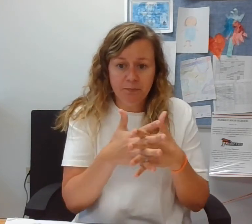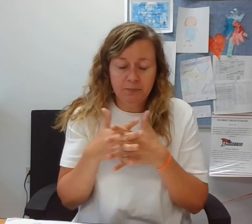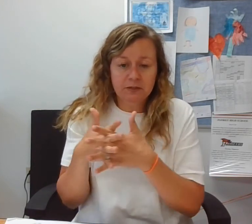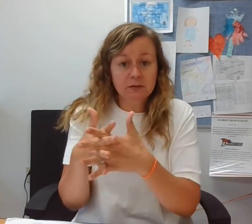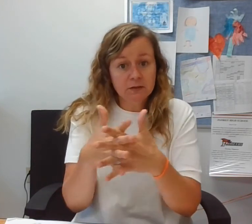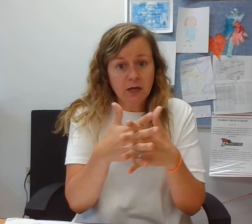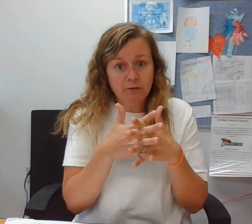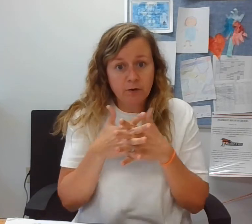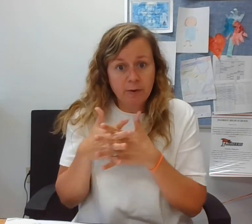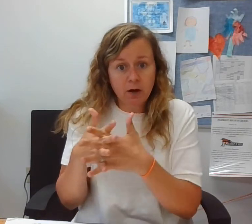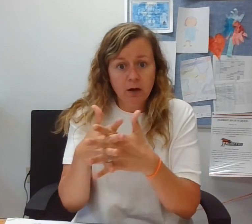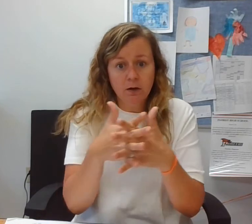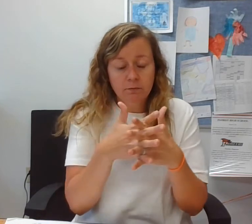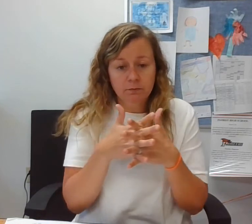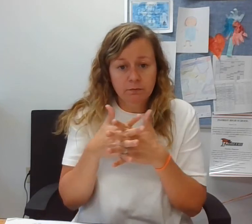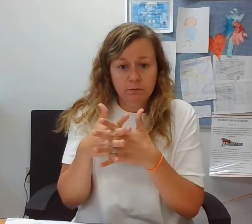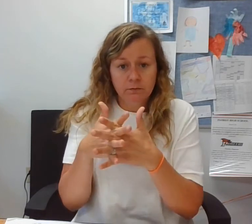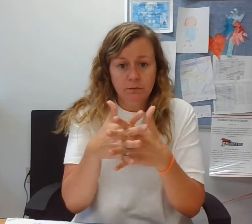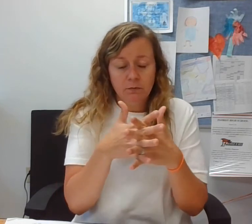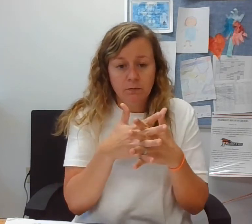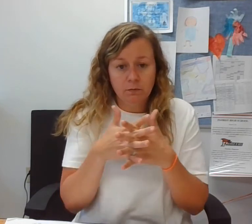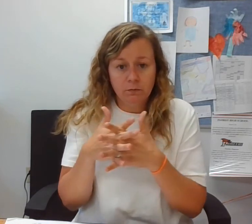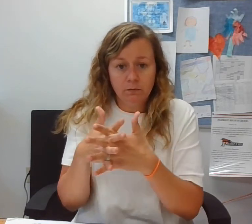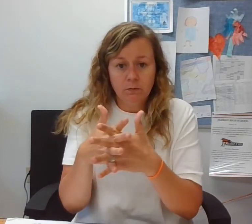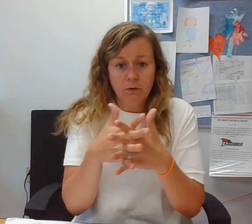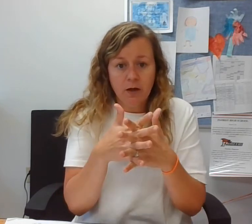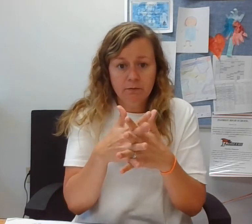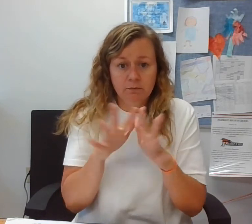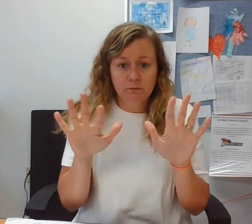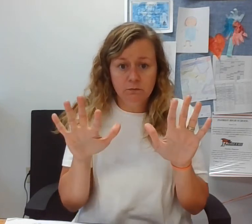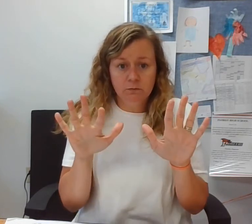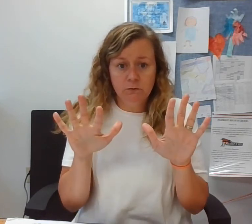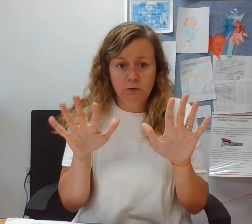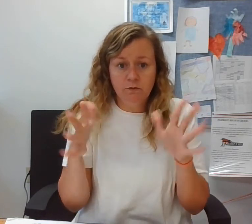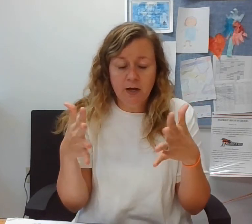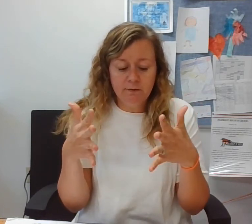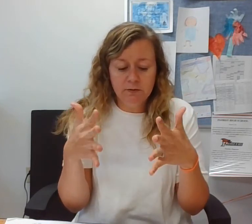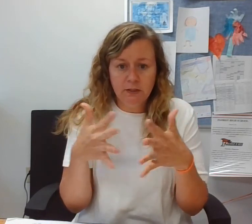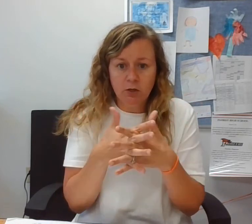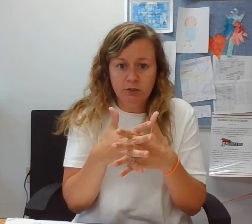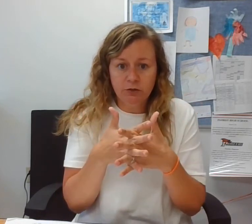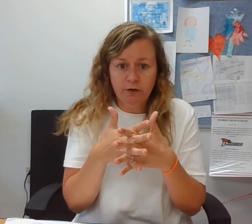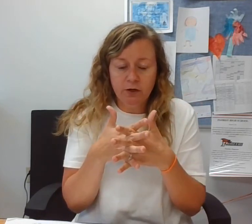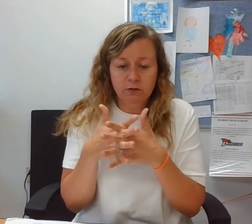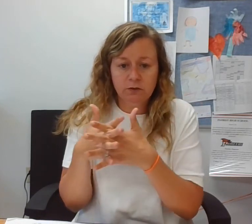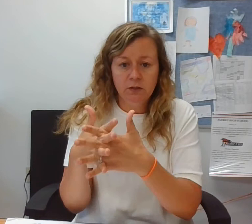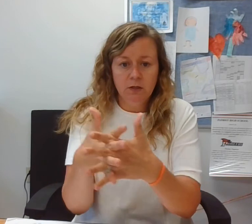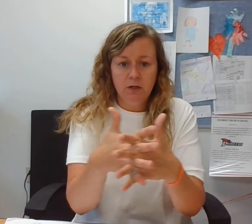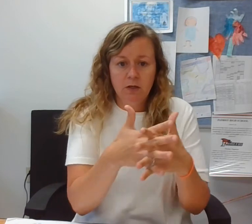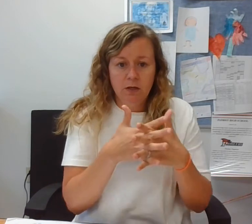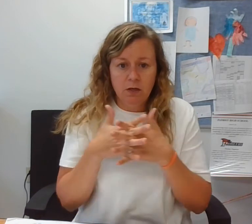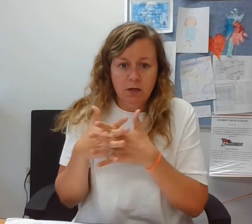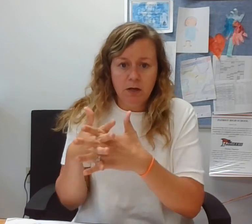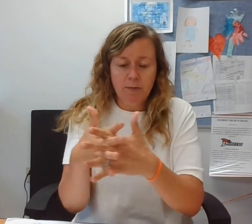This is the sign for America, okay? 2 5s, interlace your fingers,